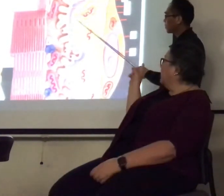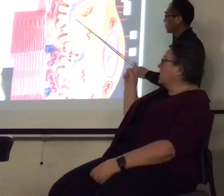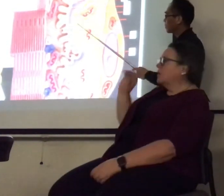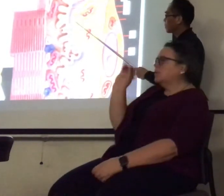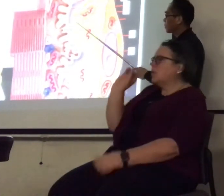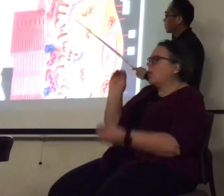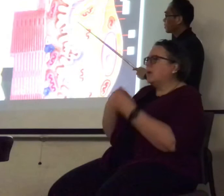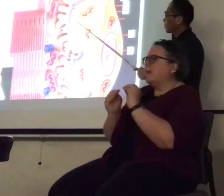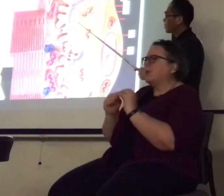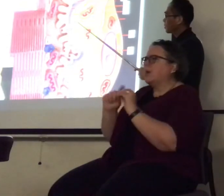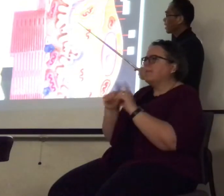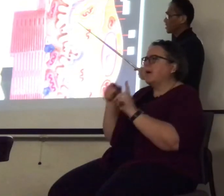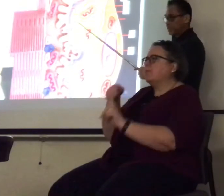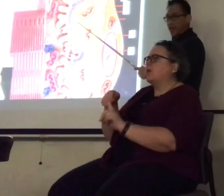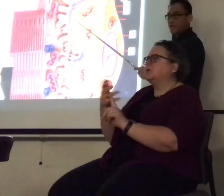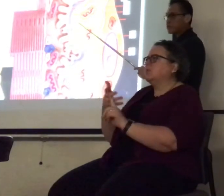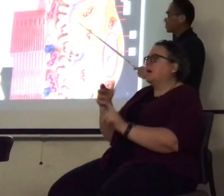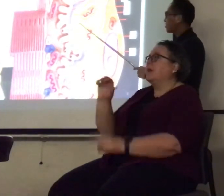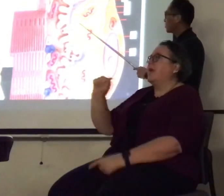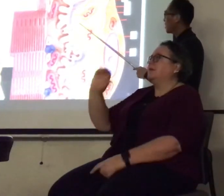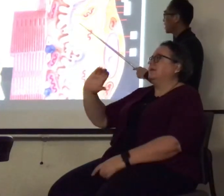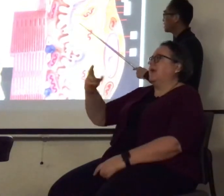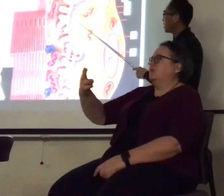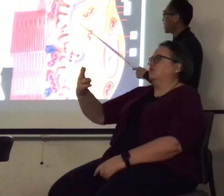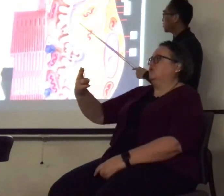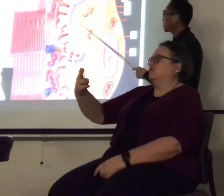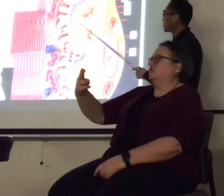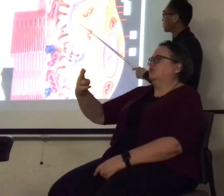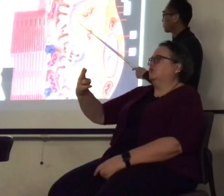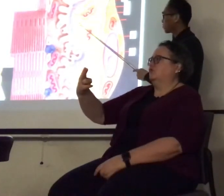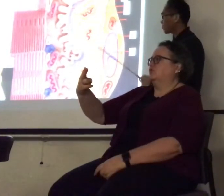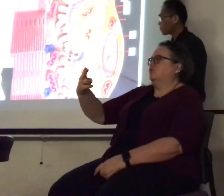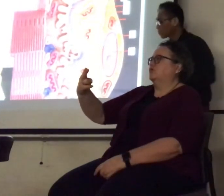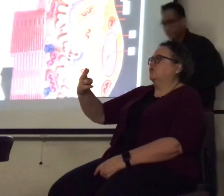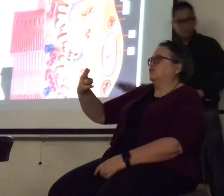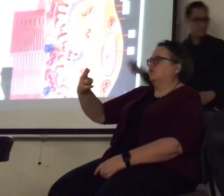to? ACH. ACH. Yeah, ACH.